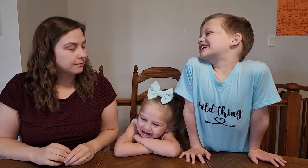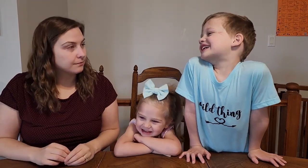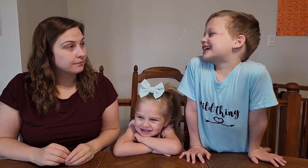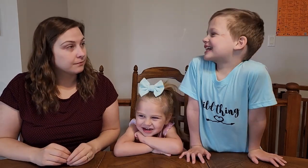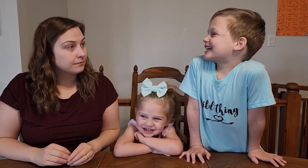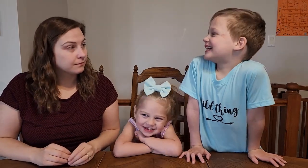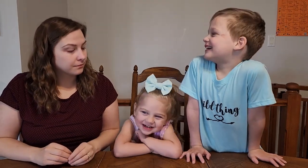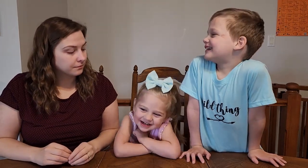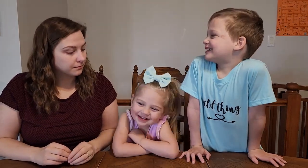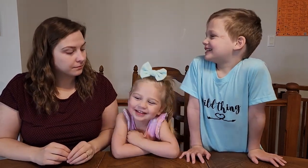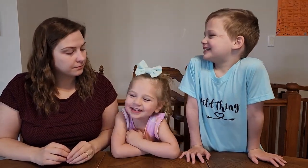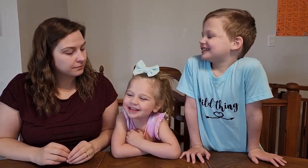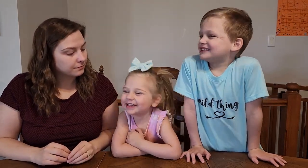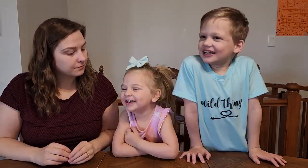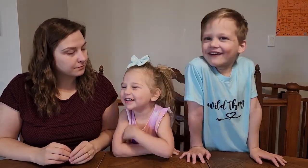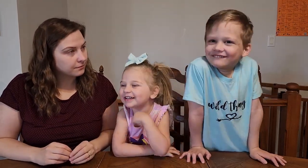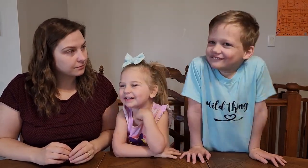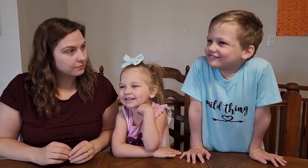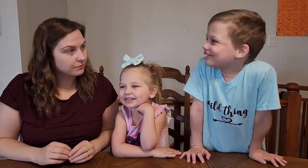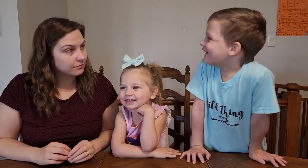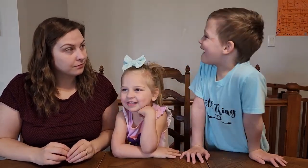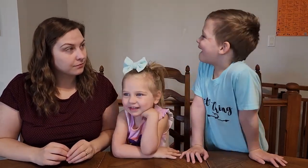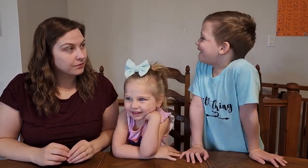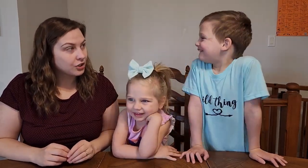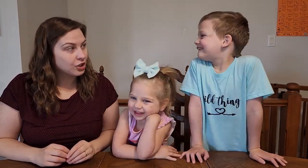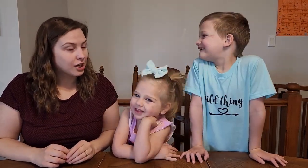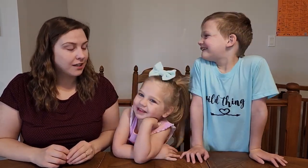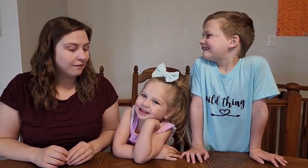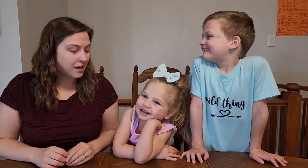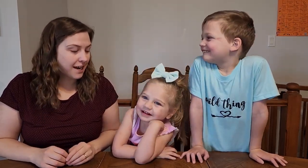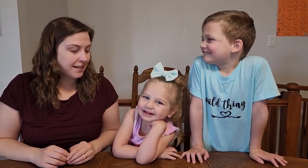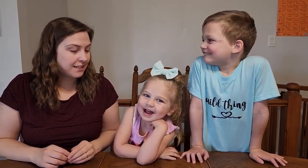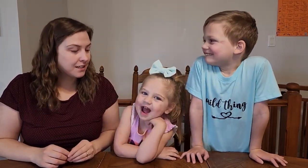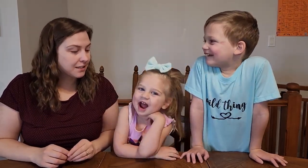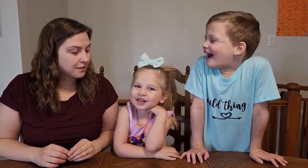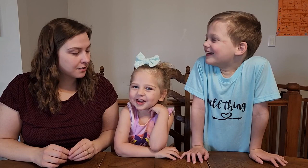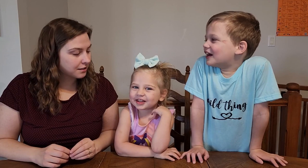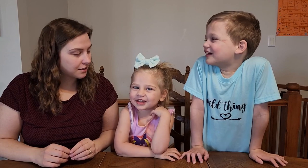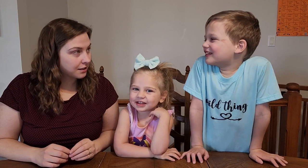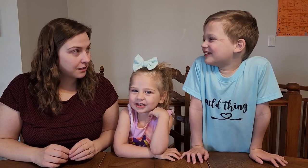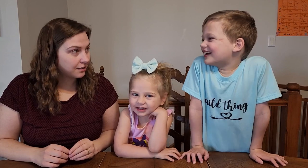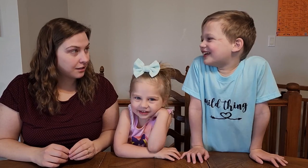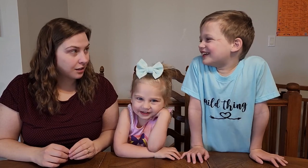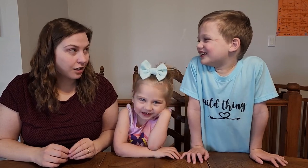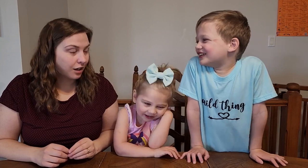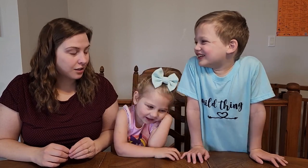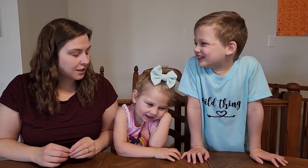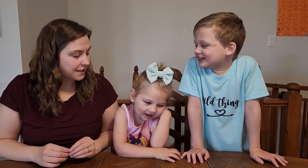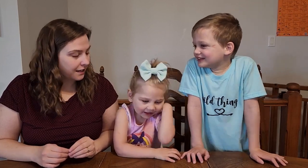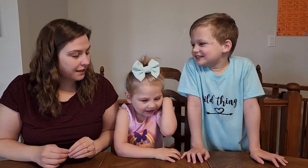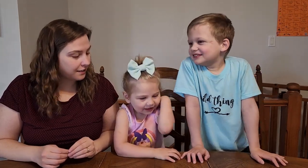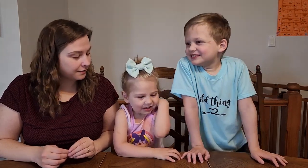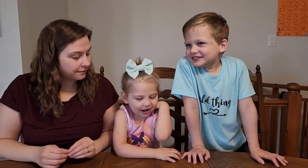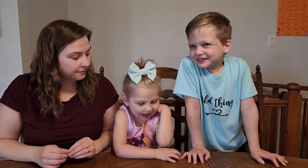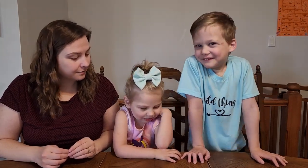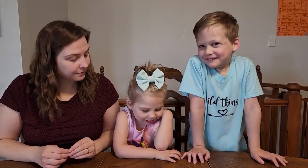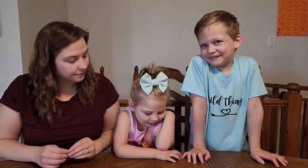I like eating chicken fries. Chicken and fries? Hot dogs and Katie. Hot dogs, Katie? I